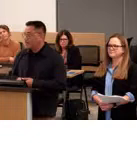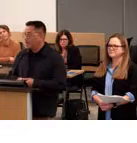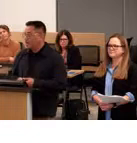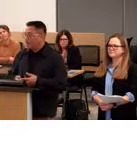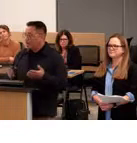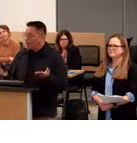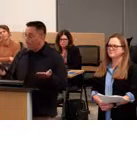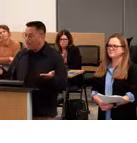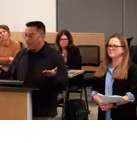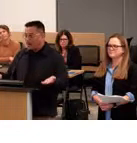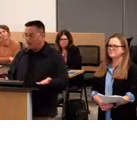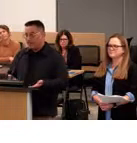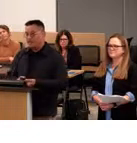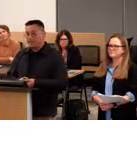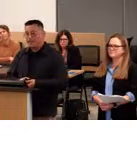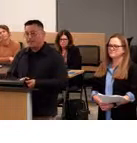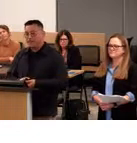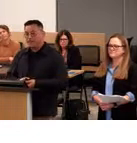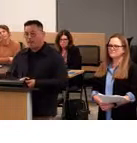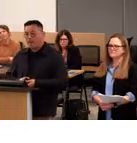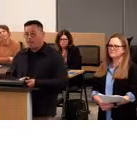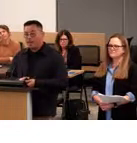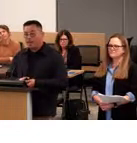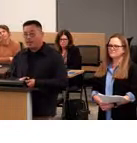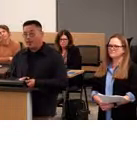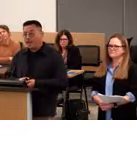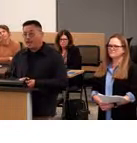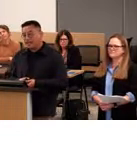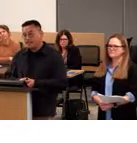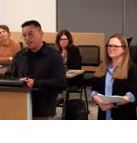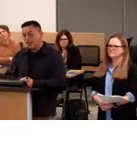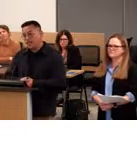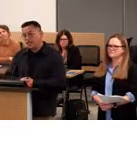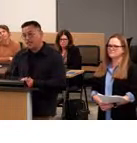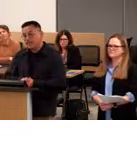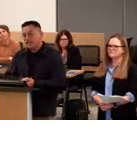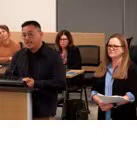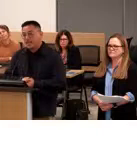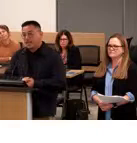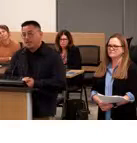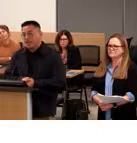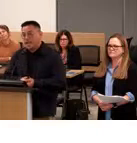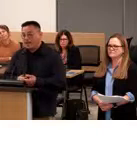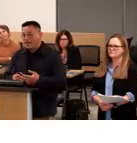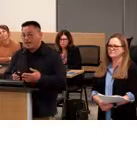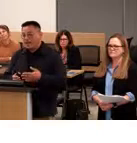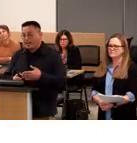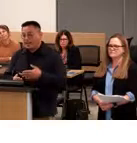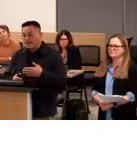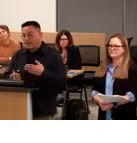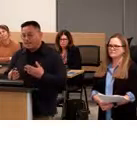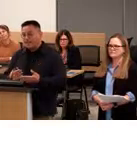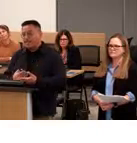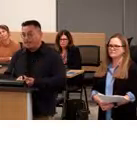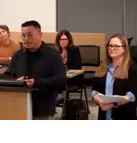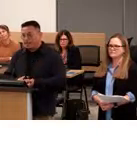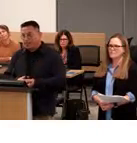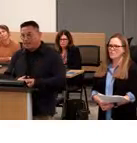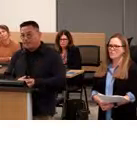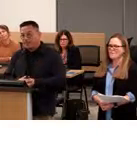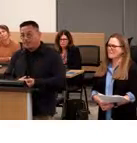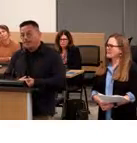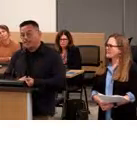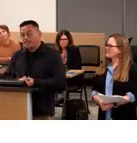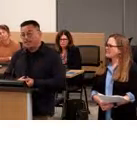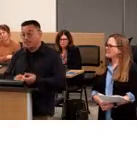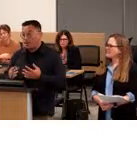live at our respective sites. But why is this important? We have to be willing to be adaptable and